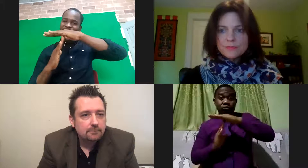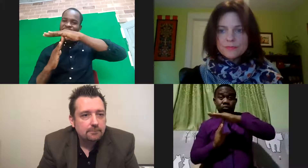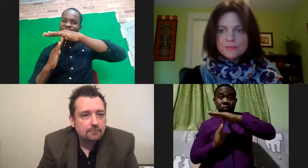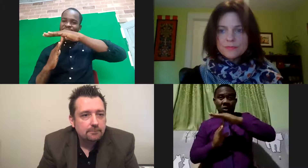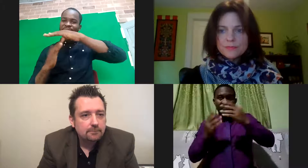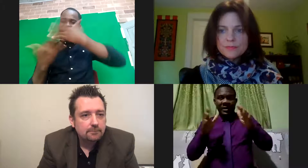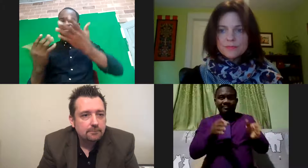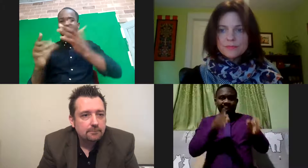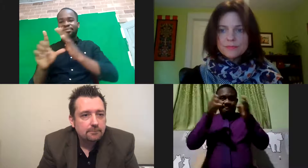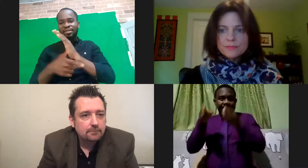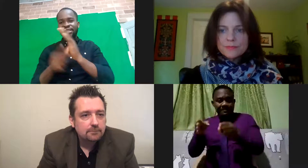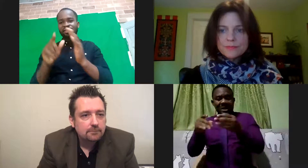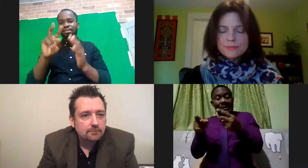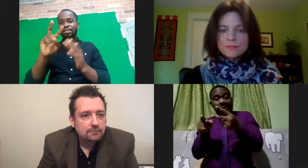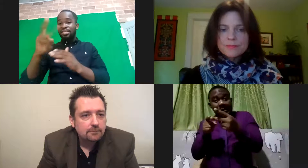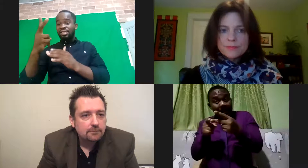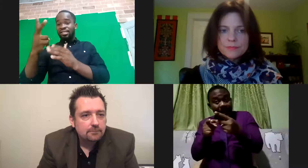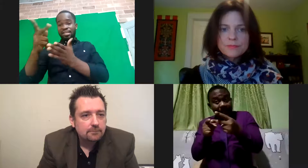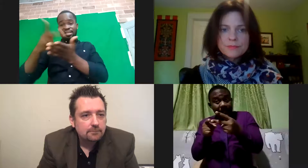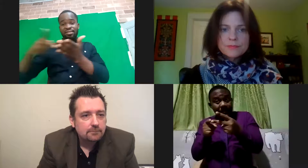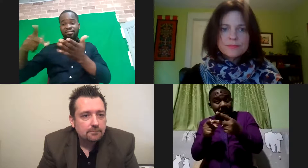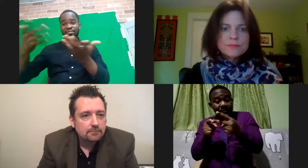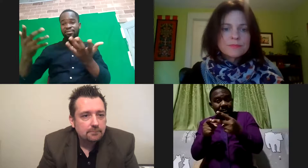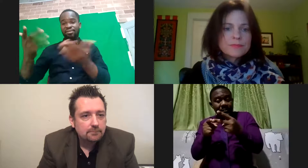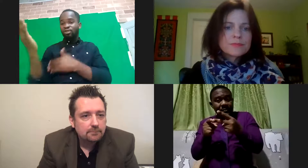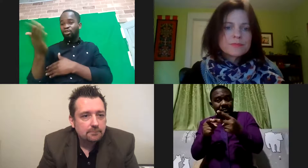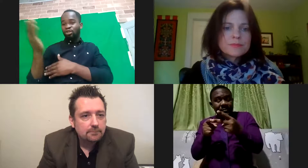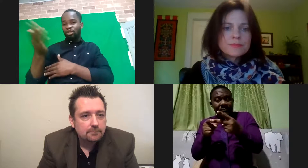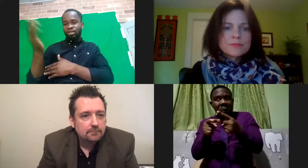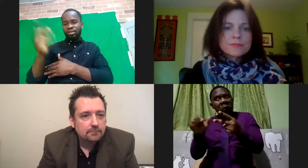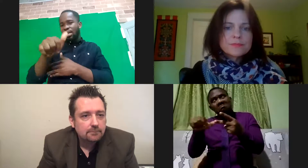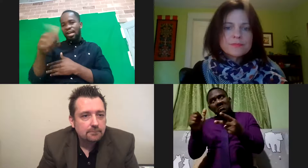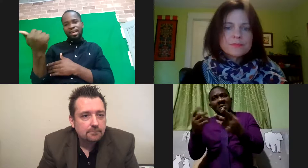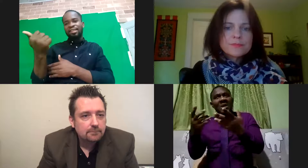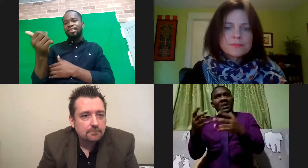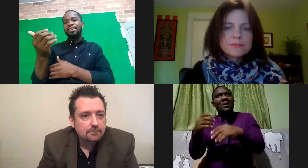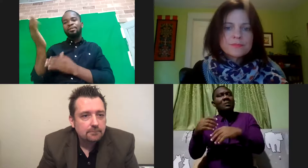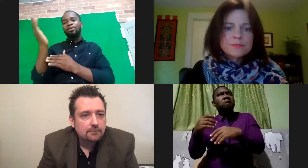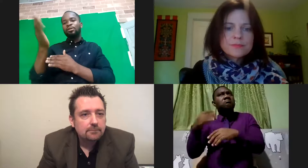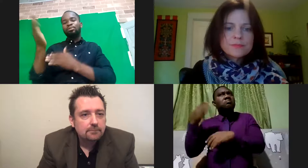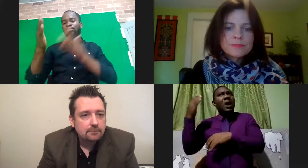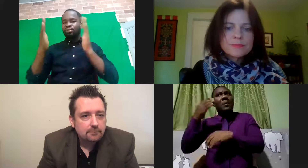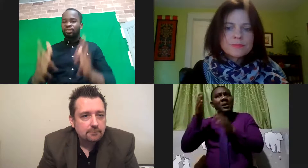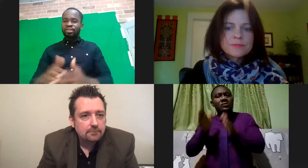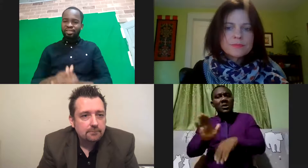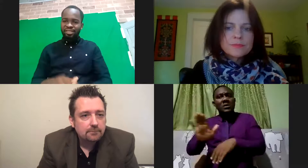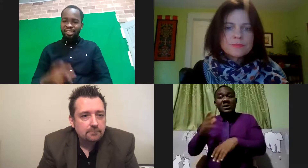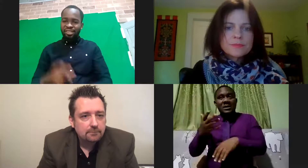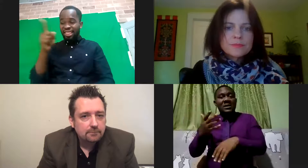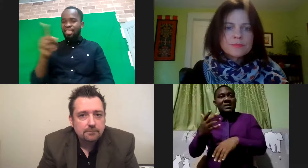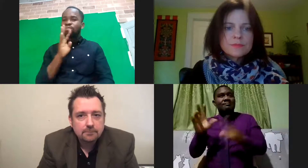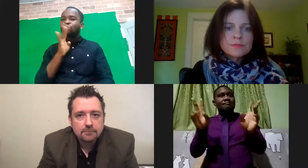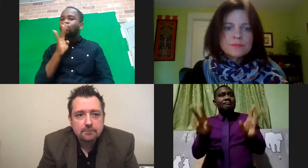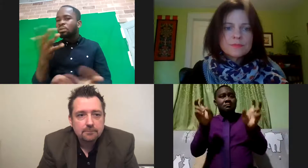the second session with another great presenter. And he will be speaking on a